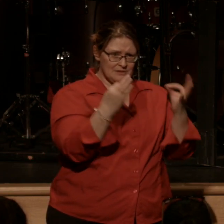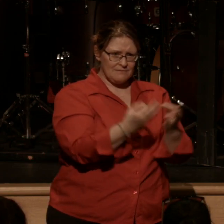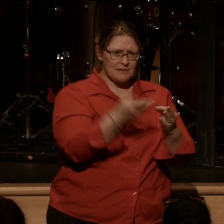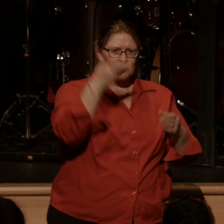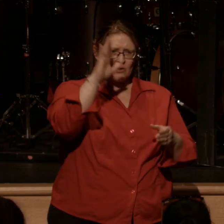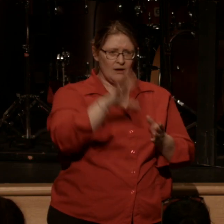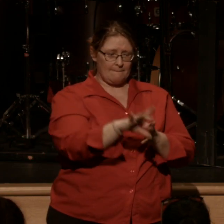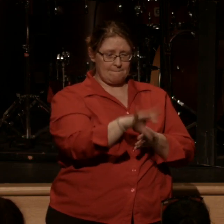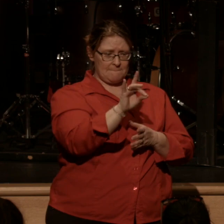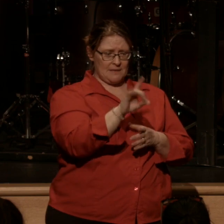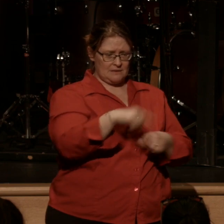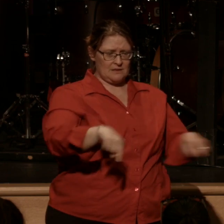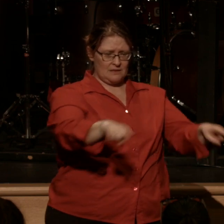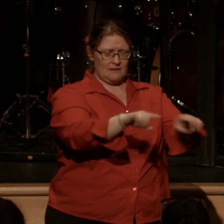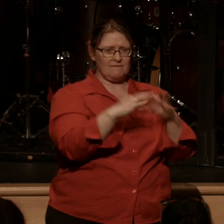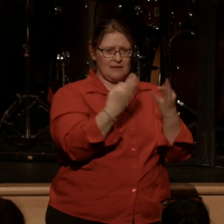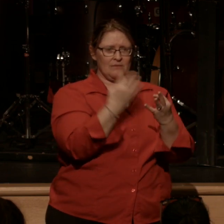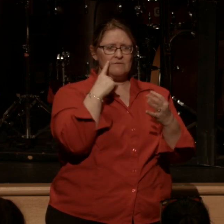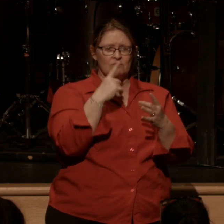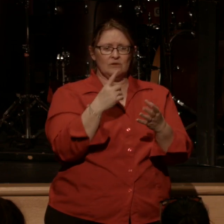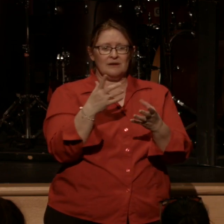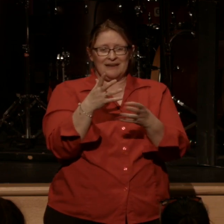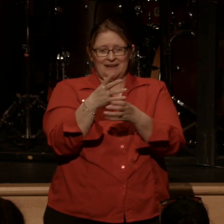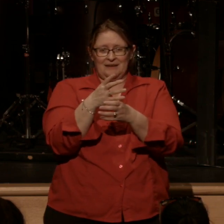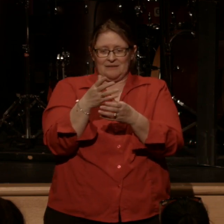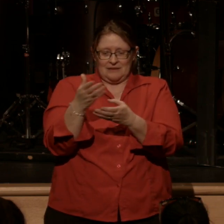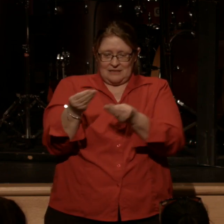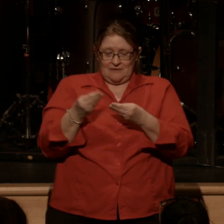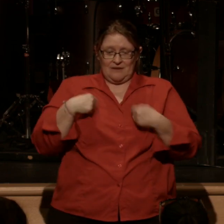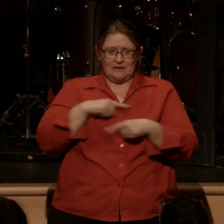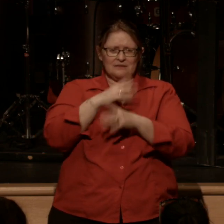God chose to bring about the Savior of the world.